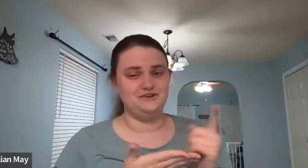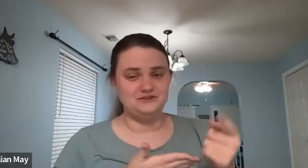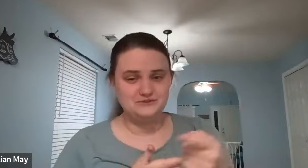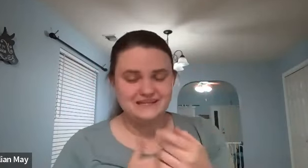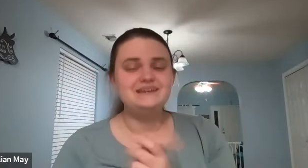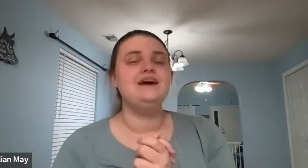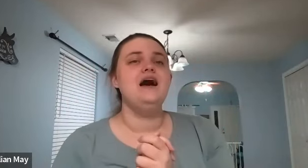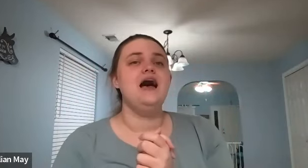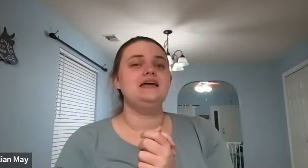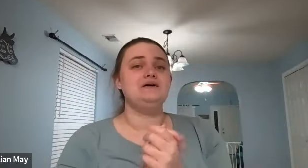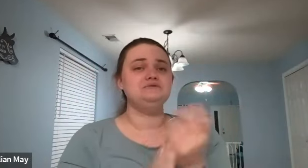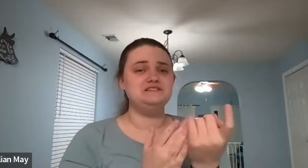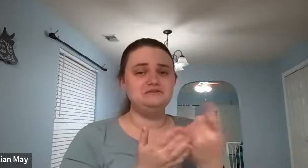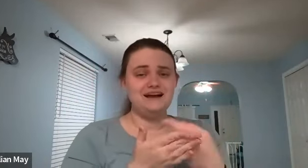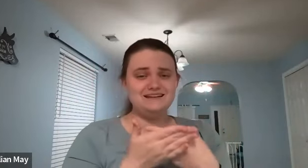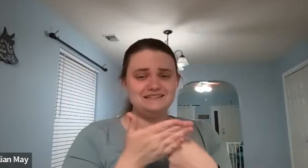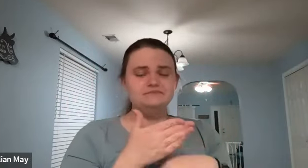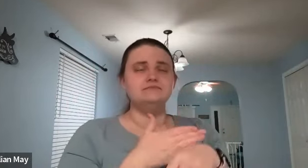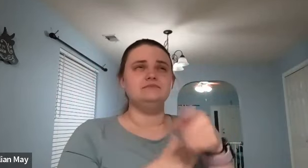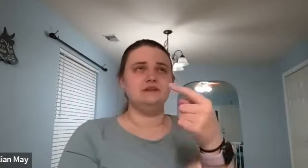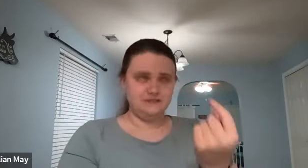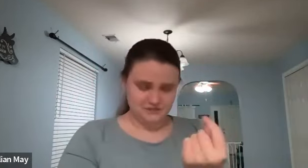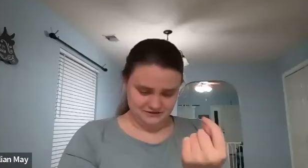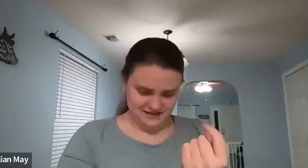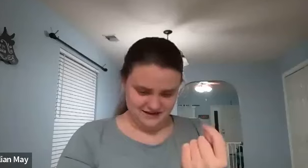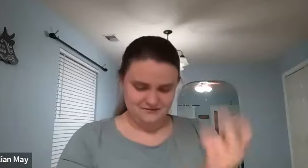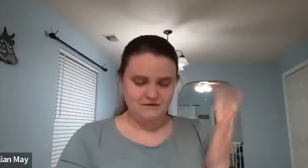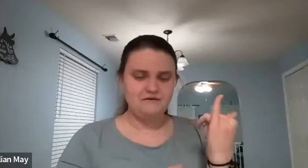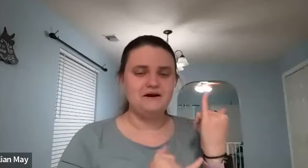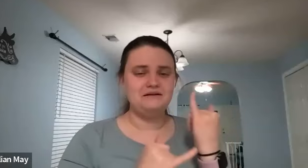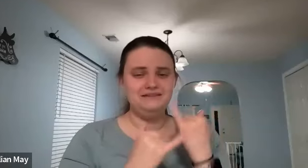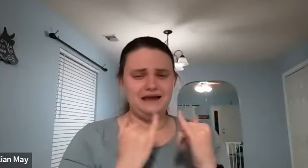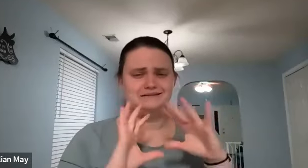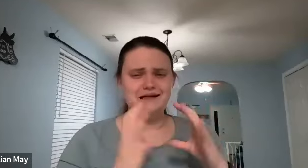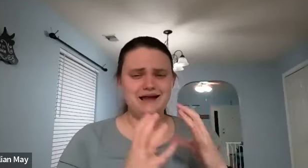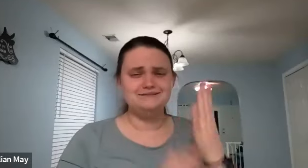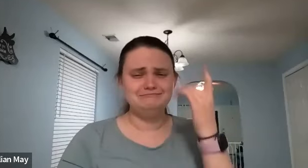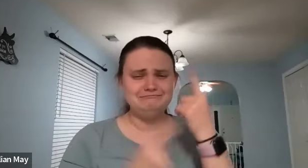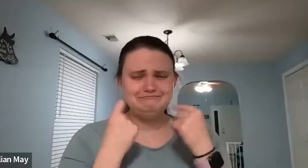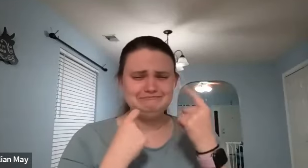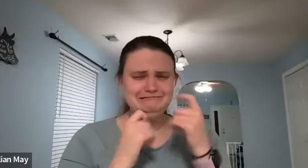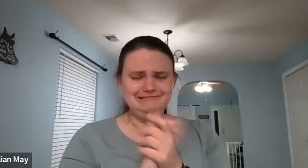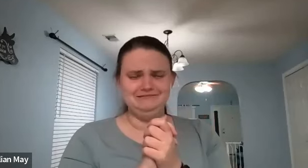y'all's week, and I will see you guys next Tuesday for our last class.